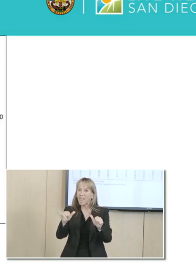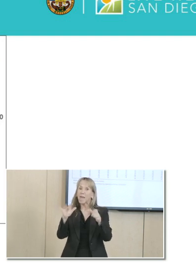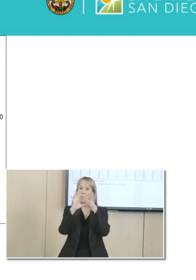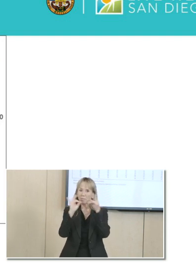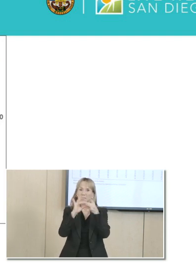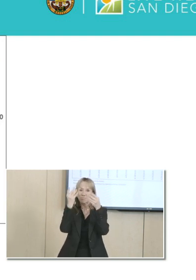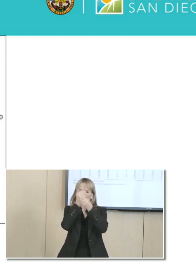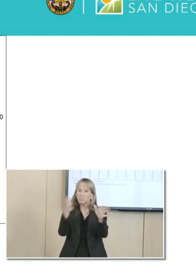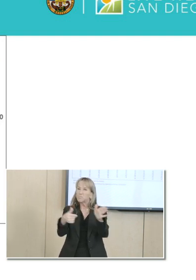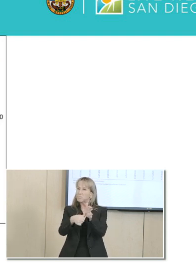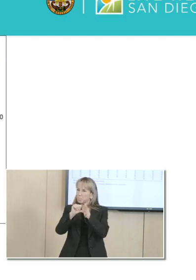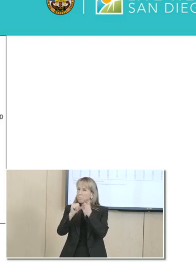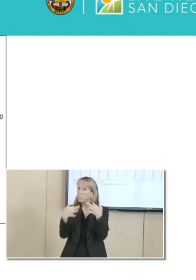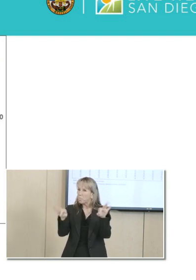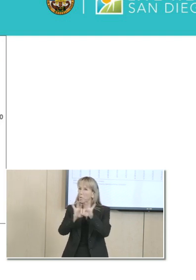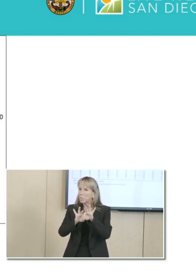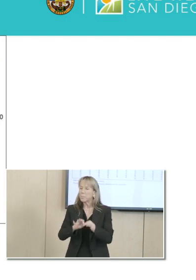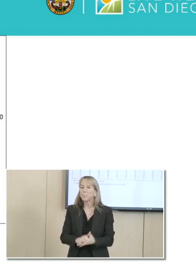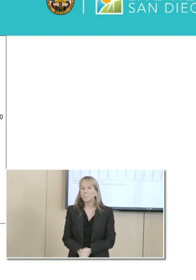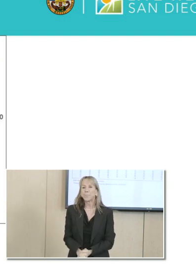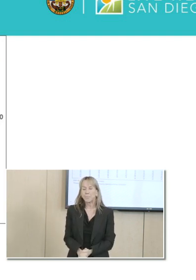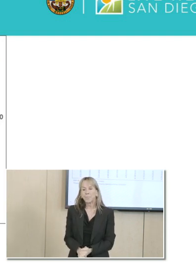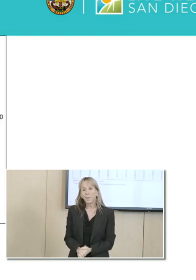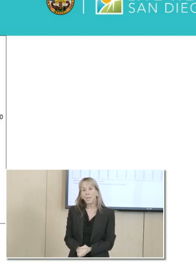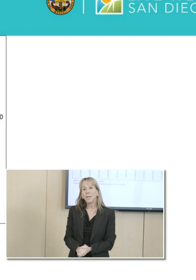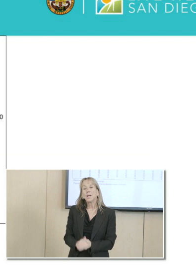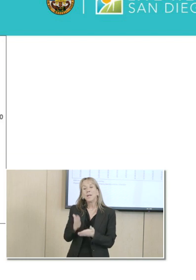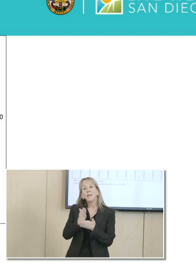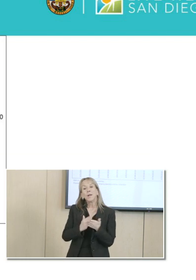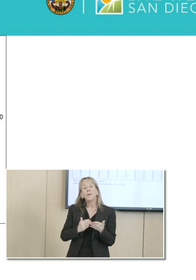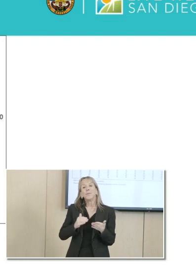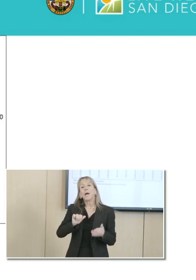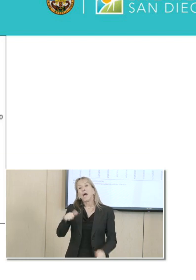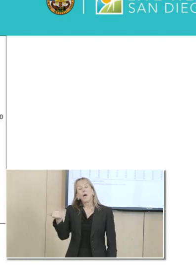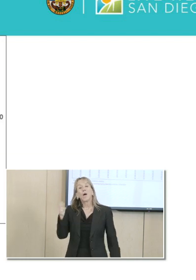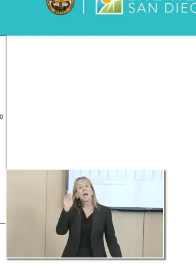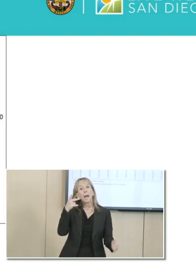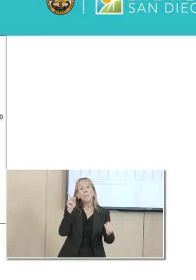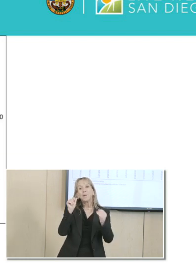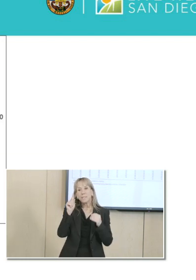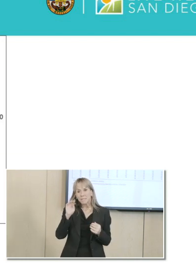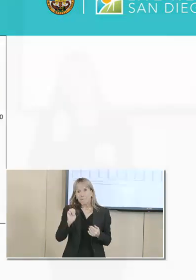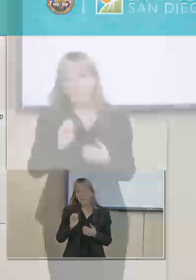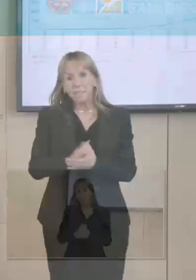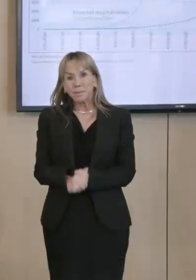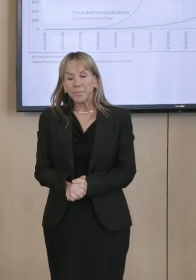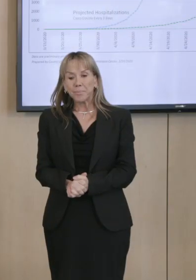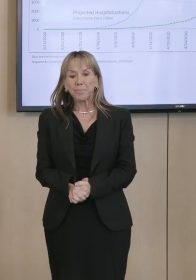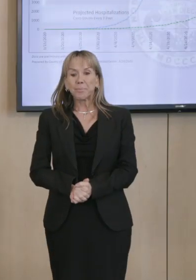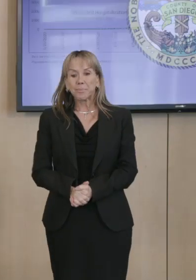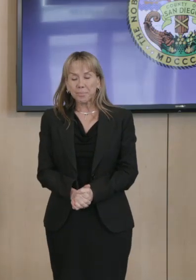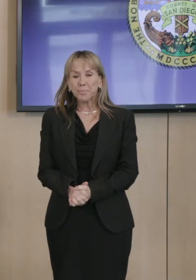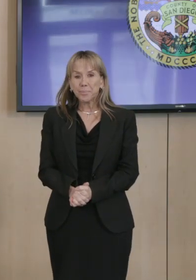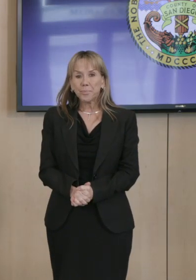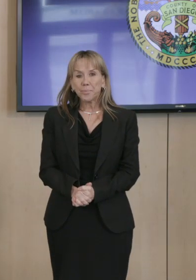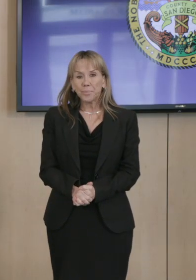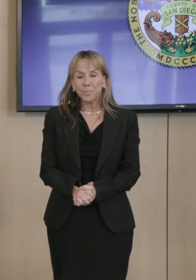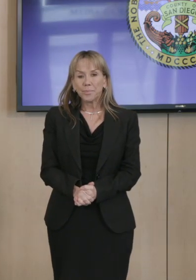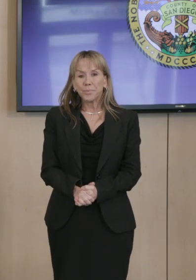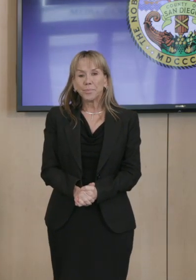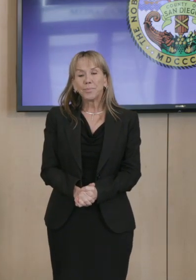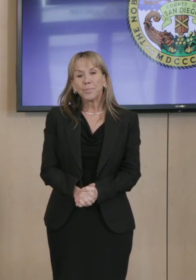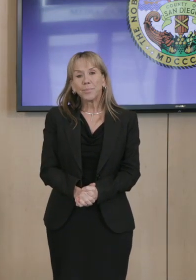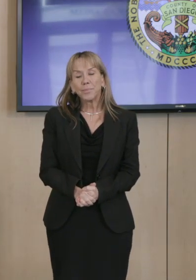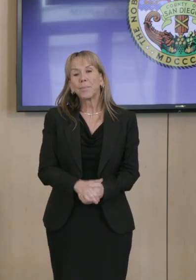we want to give. I do have a couple of other updates quickly. You can maybe get off the slide. That's